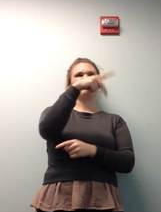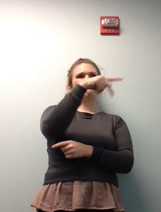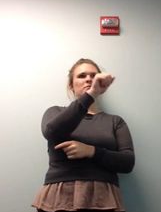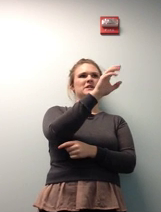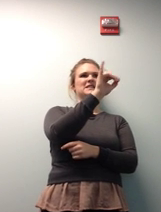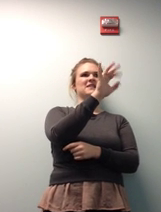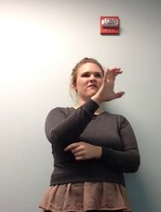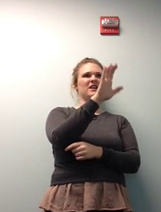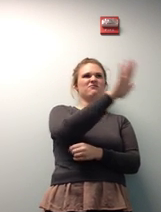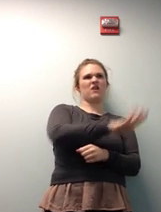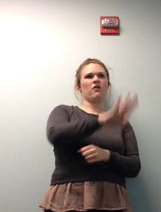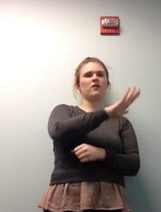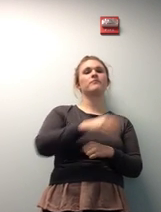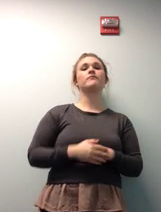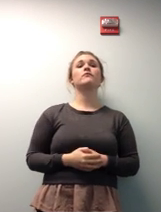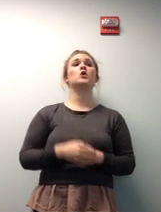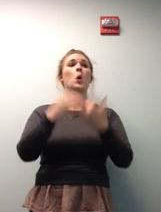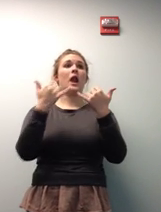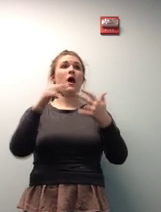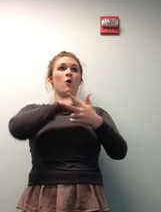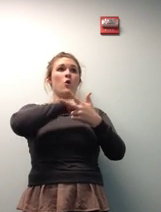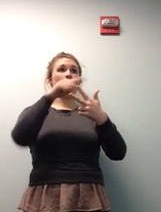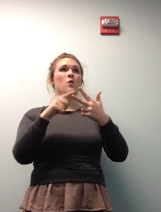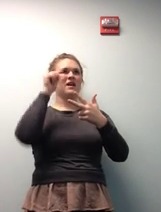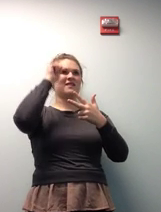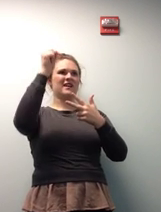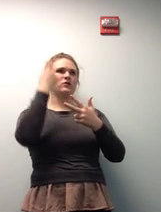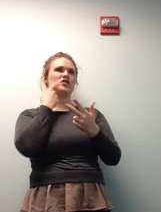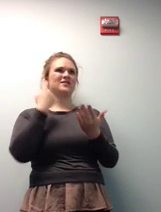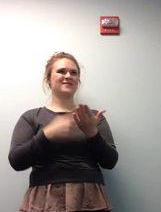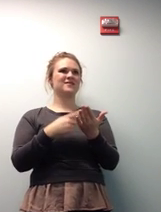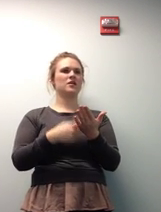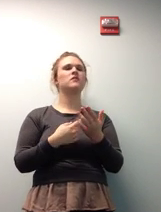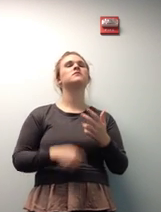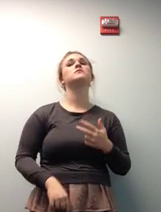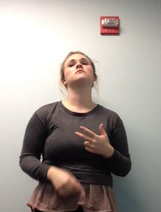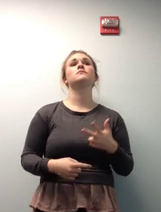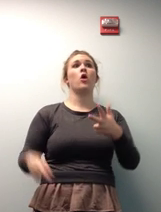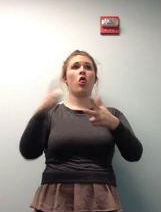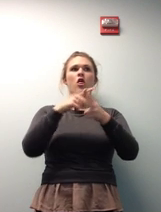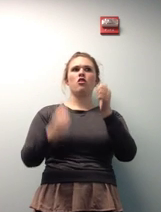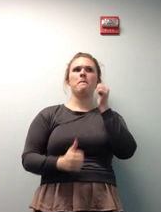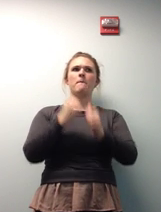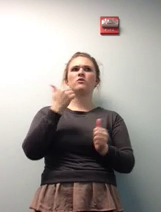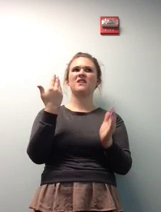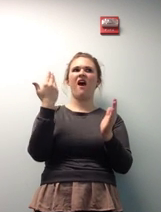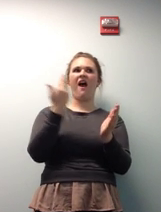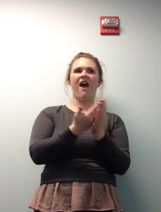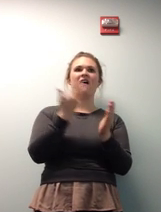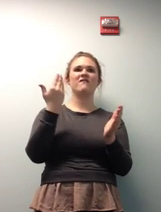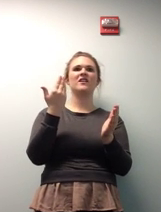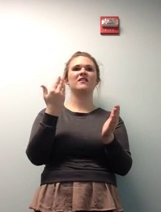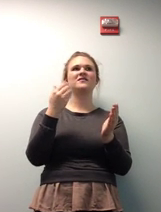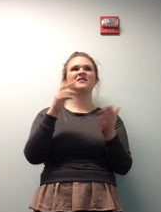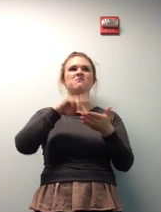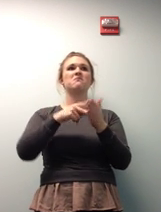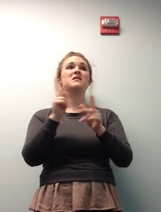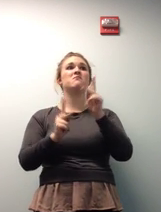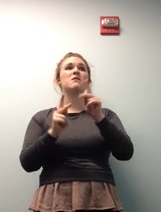So there are three theories that we covered. The most evidence available makes the arrival of people across the Bering Land Bridge